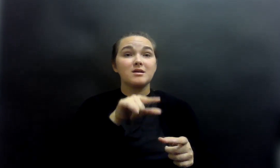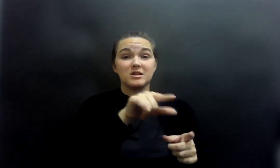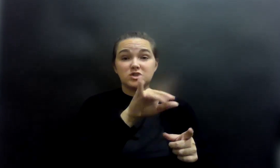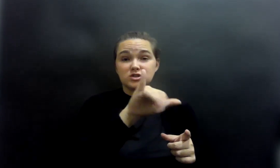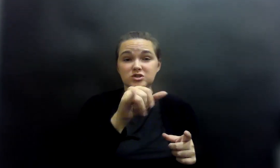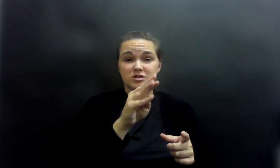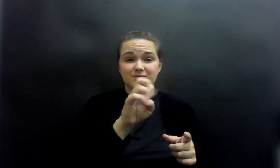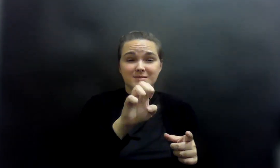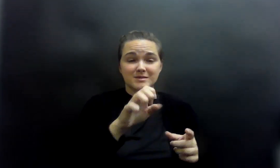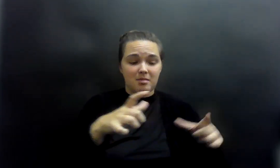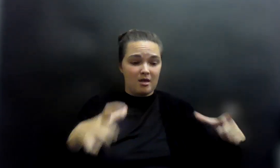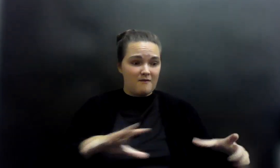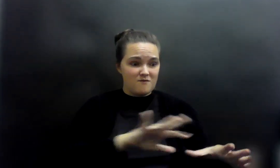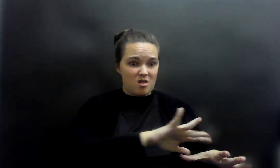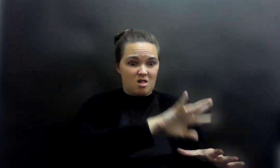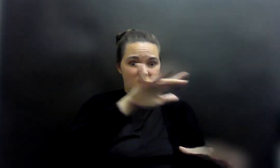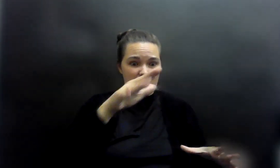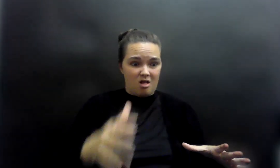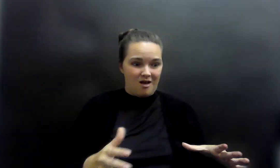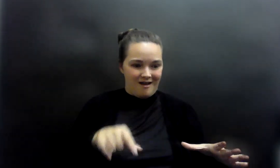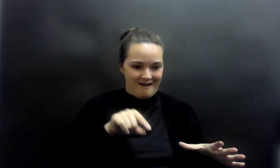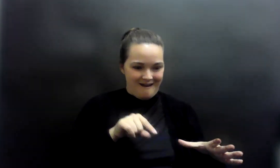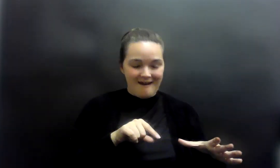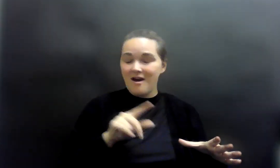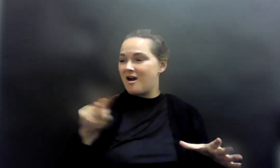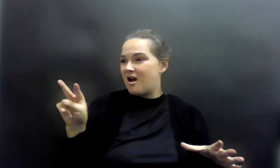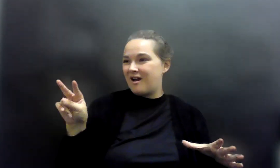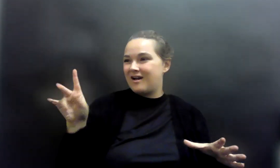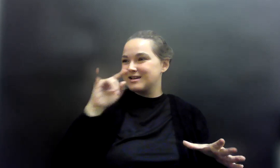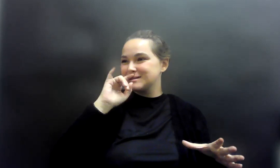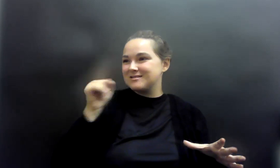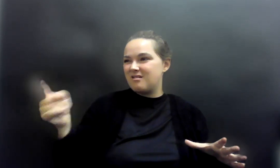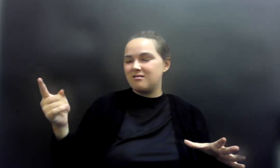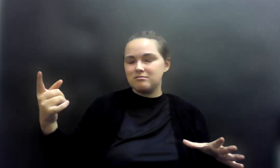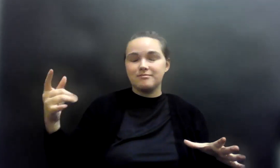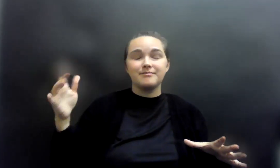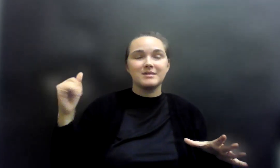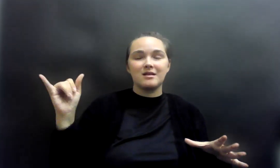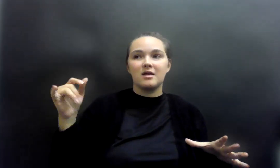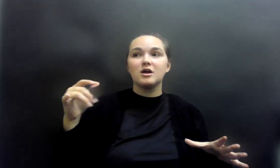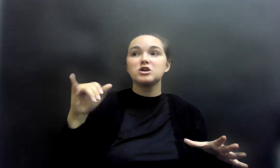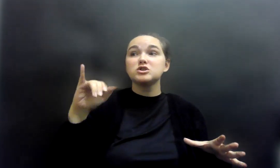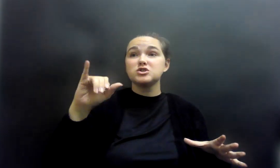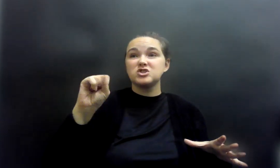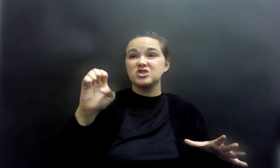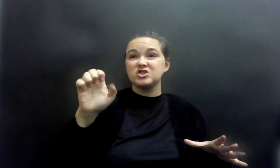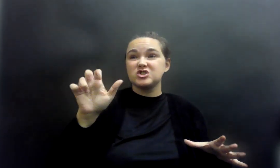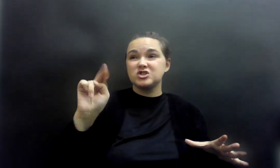glanced at the kids, glad to be away from their silliness, and saw Sean poke Kara. Kara poked him